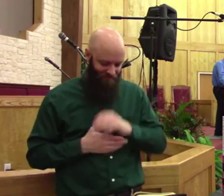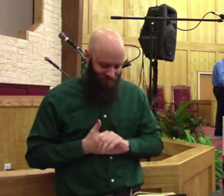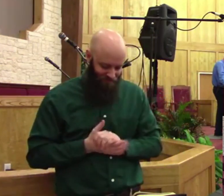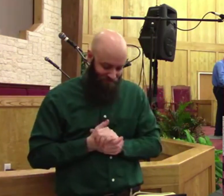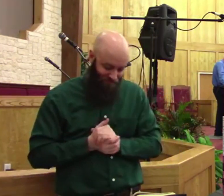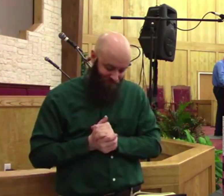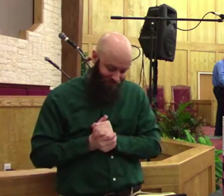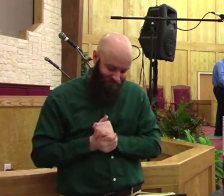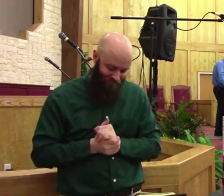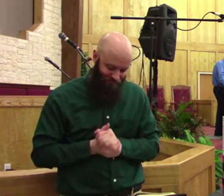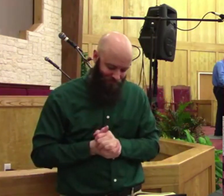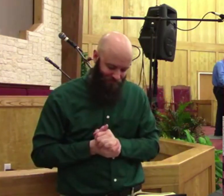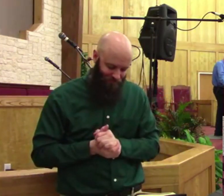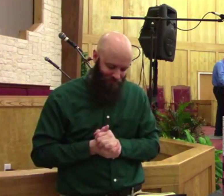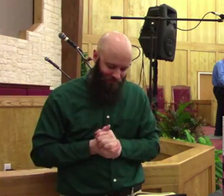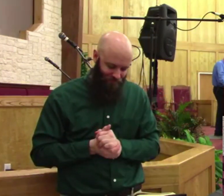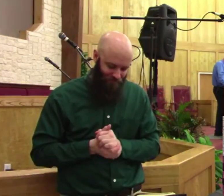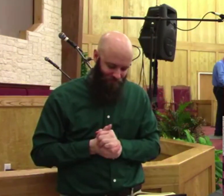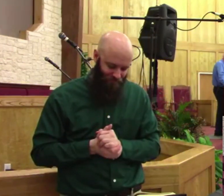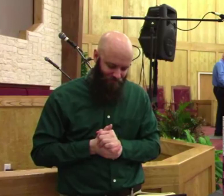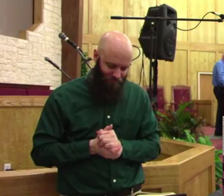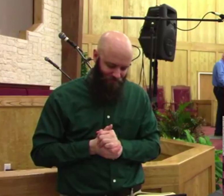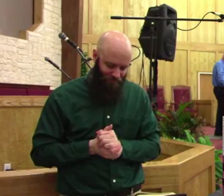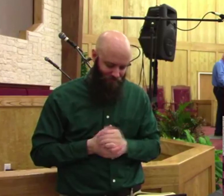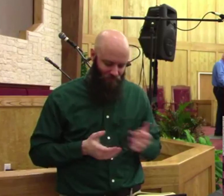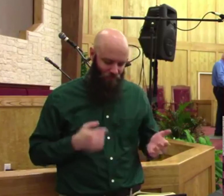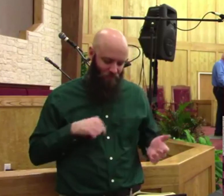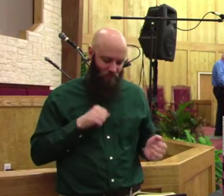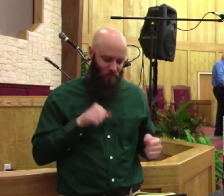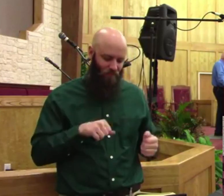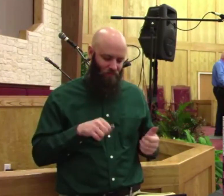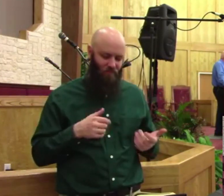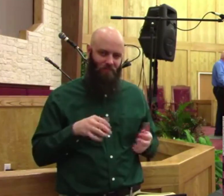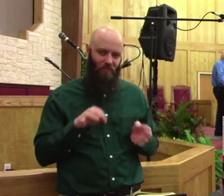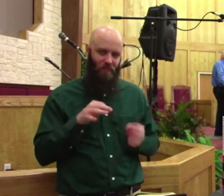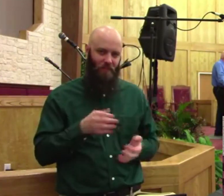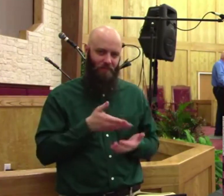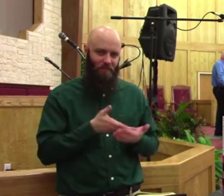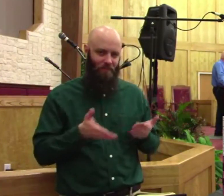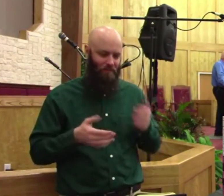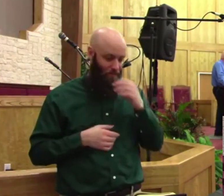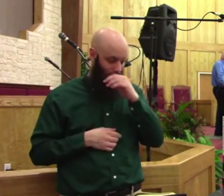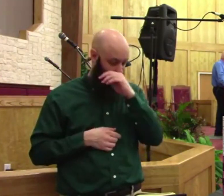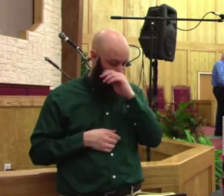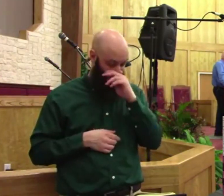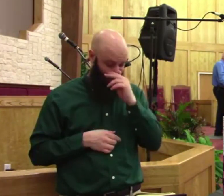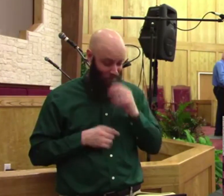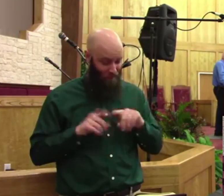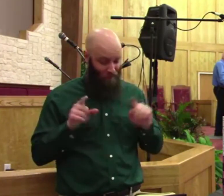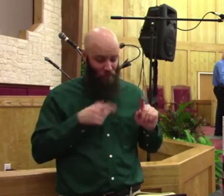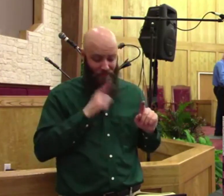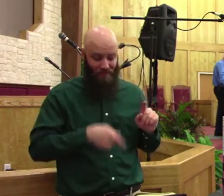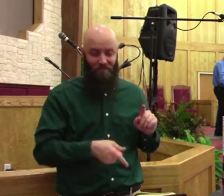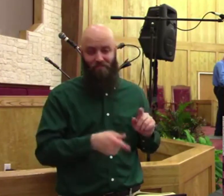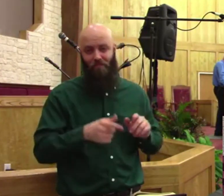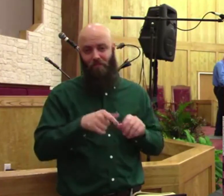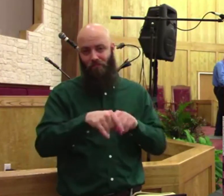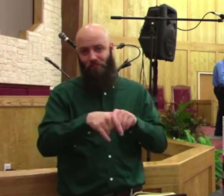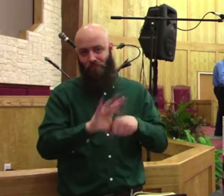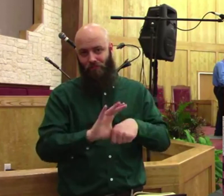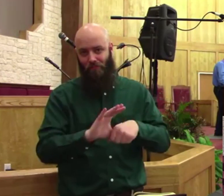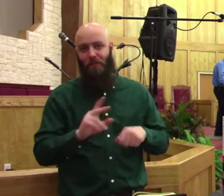He calls for, we could put all kinds of adjectives here, inept, ignorant,